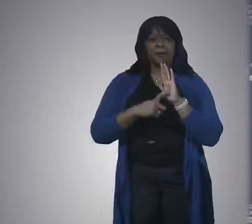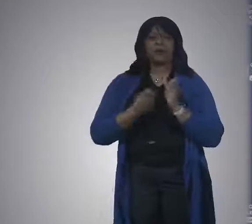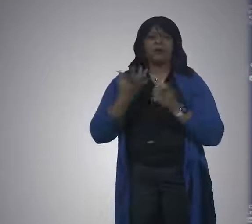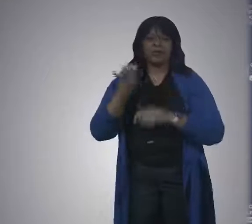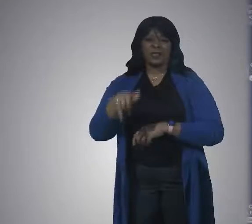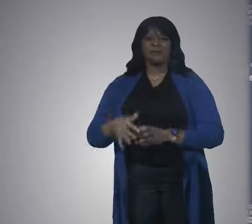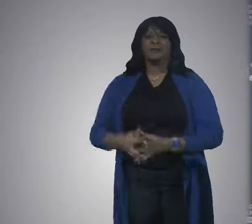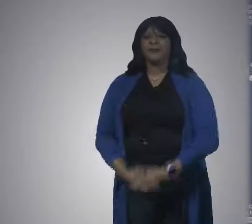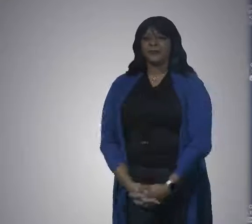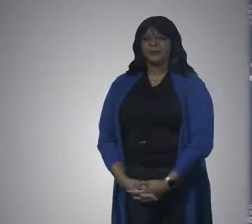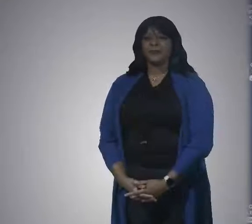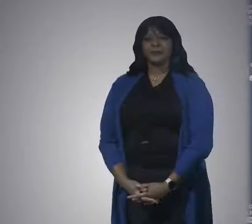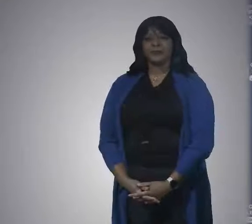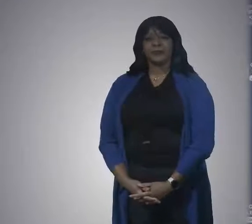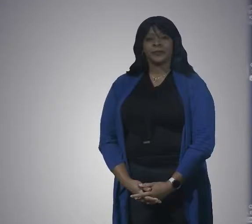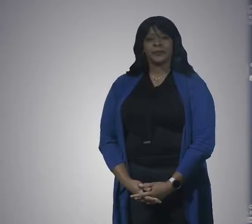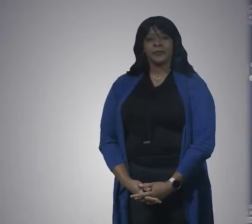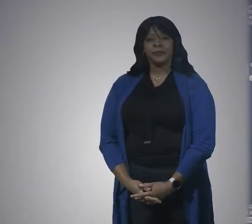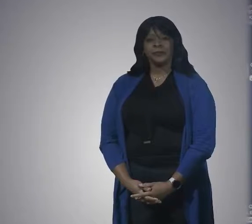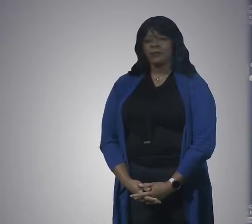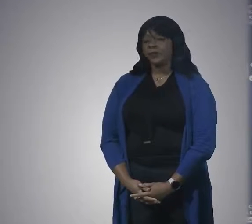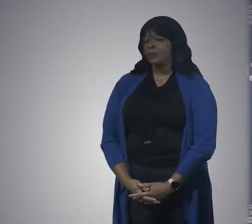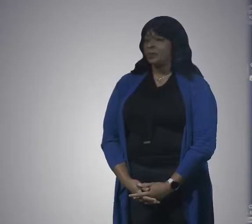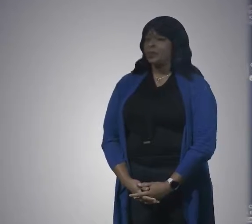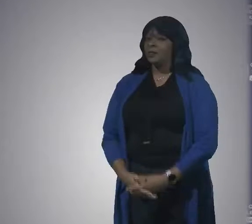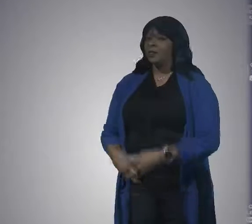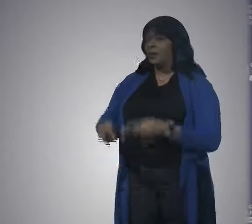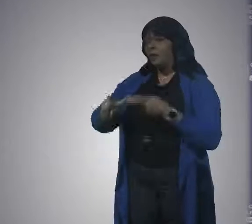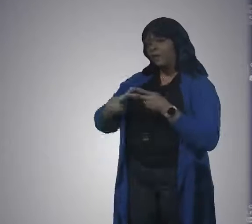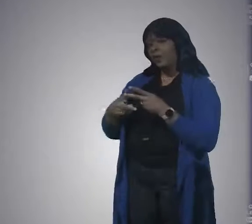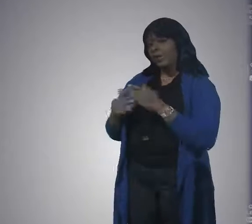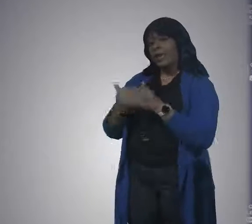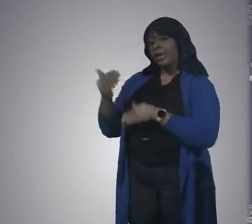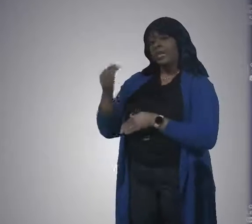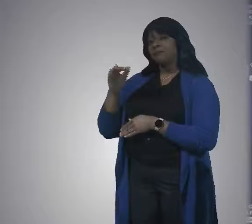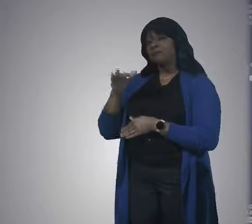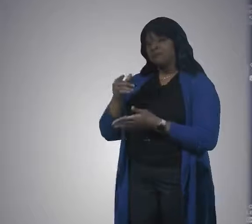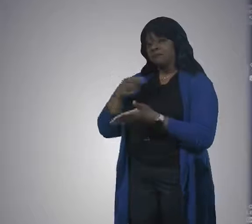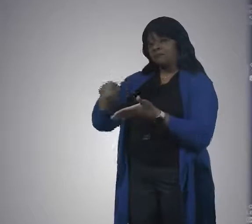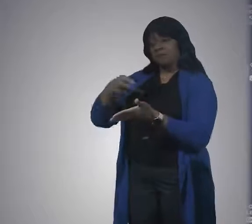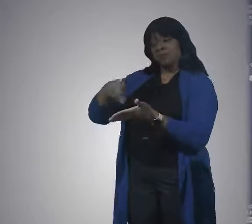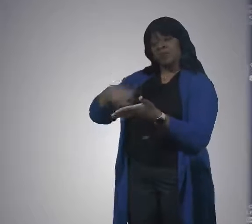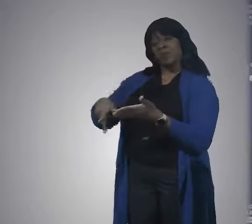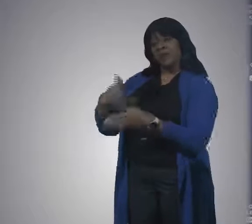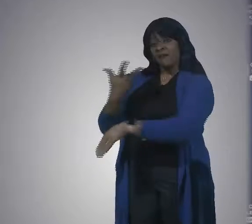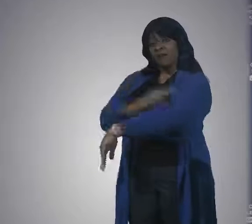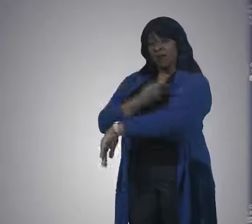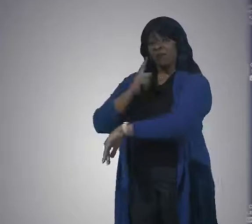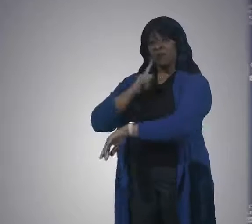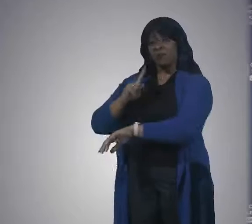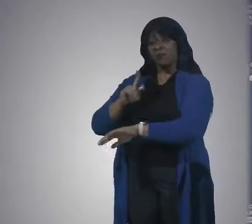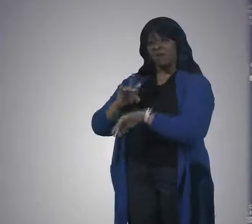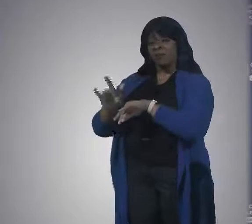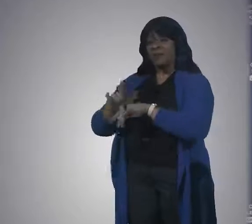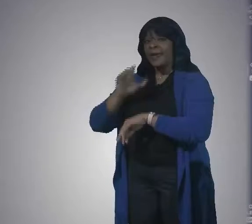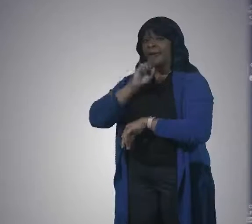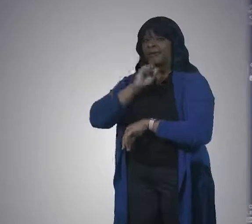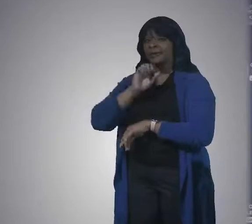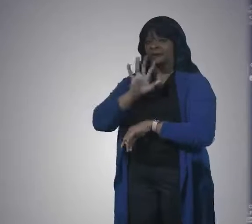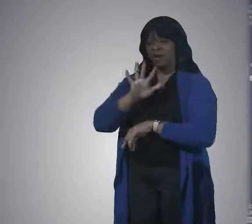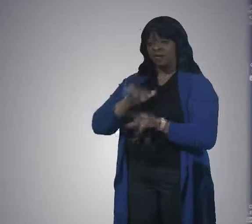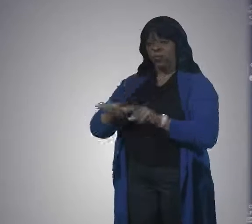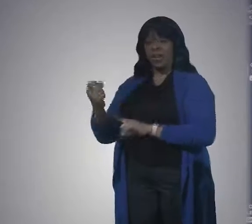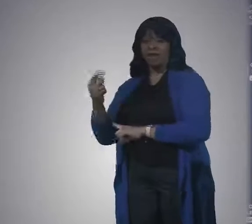out here. And then as a follow-up, in the next few weeks, the vaccine could be available for kids 5 to